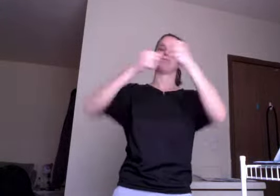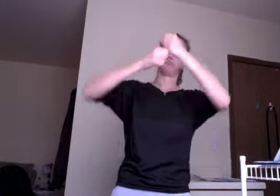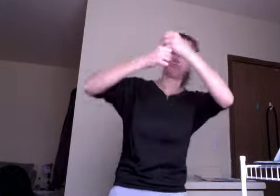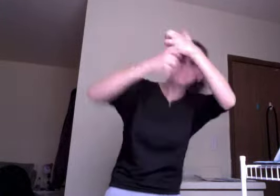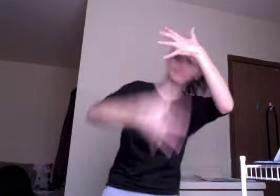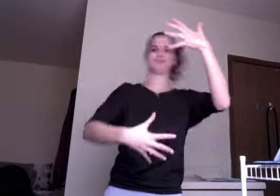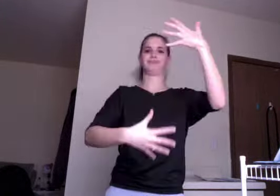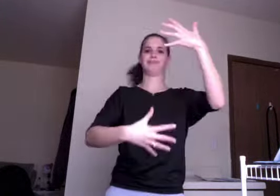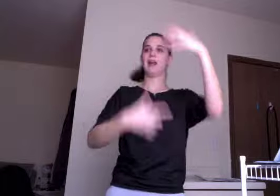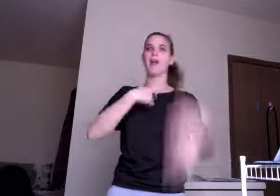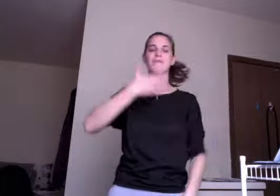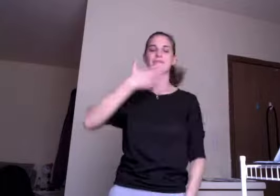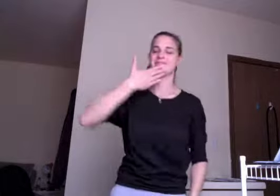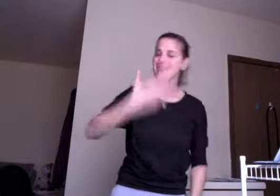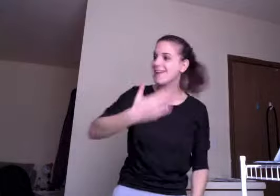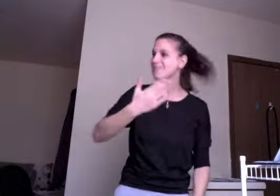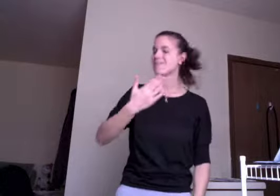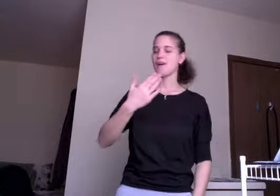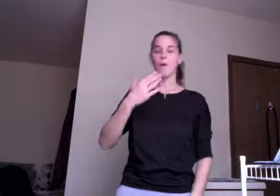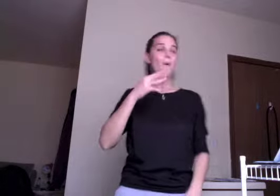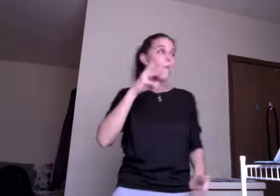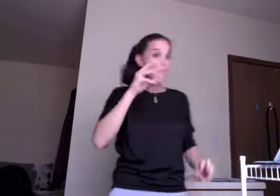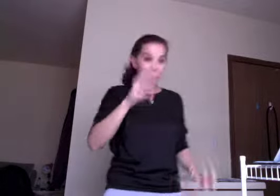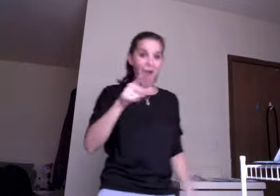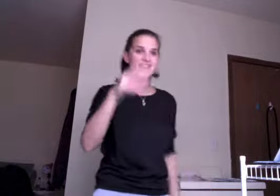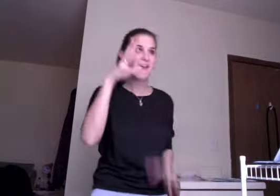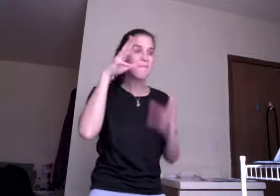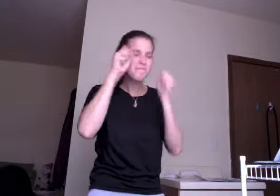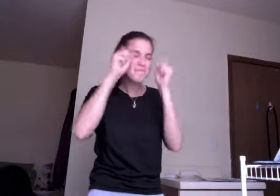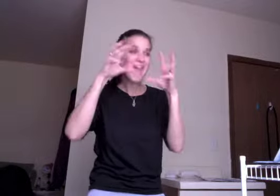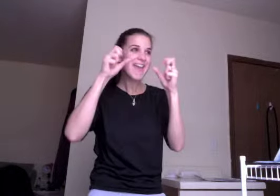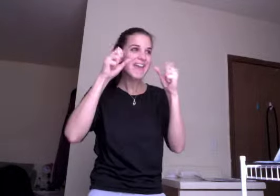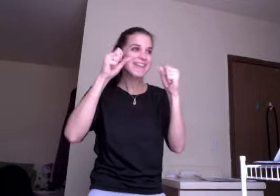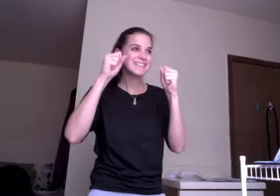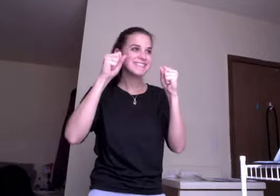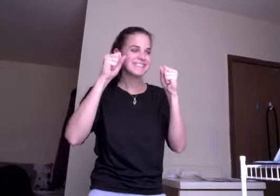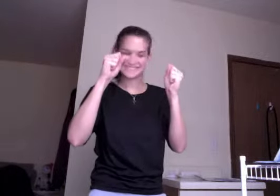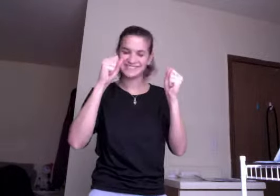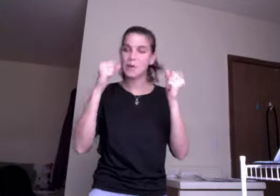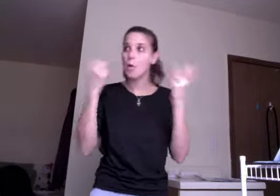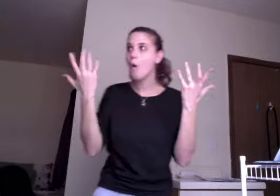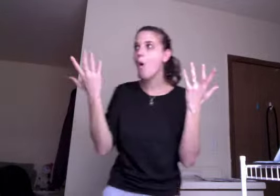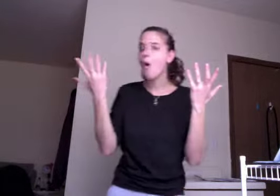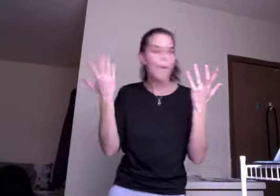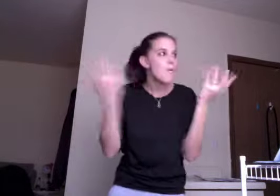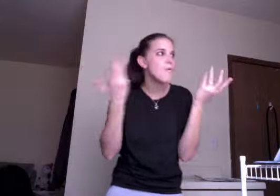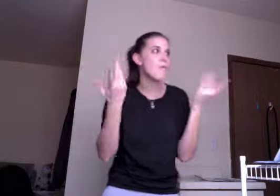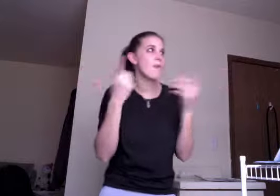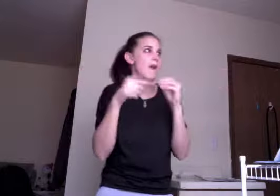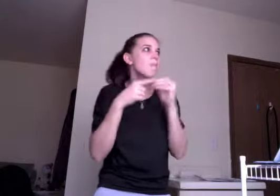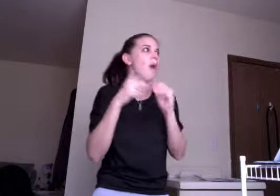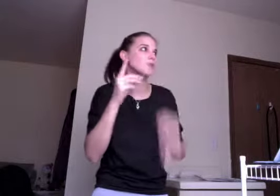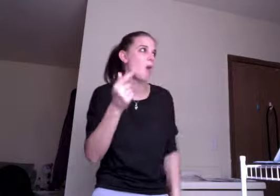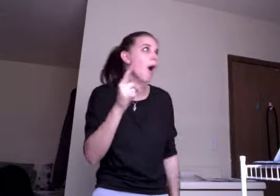so thankful because she's just like wow this is so amazing just what about dogs so we put in dogs mating and you know we're